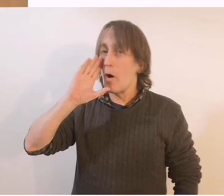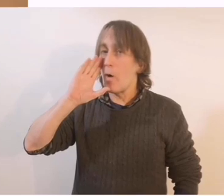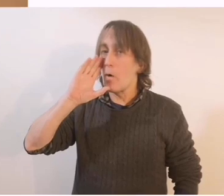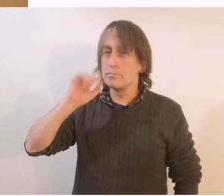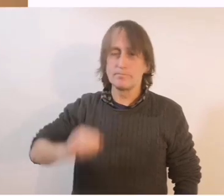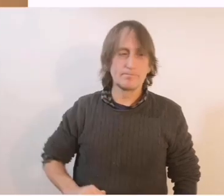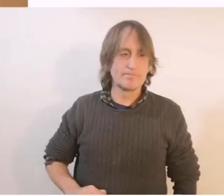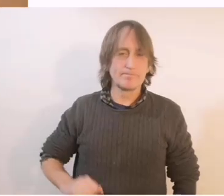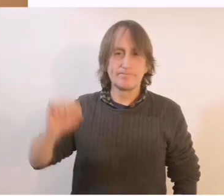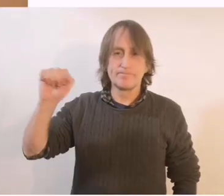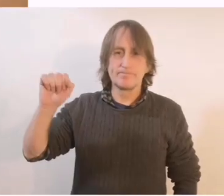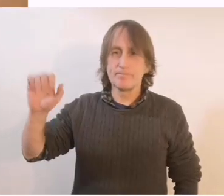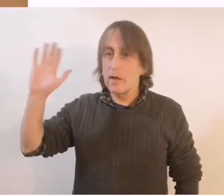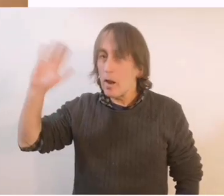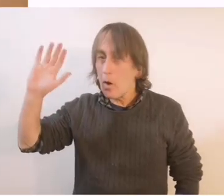Hello?